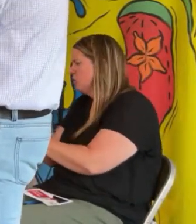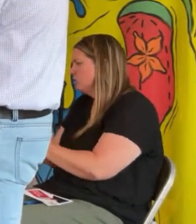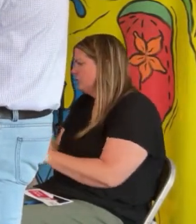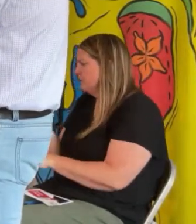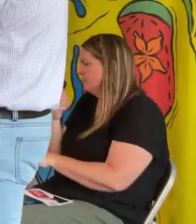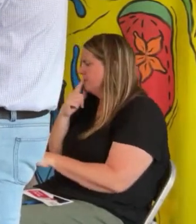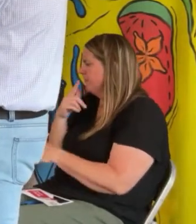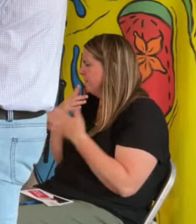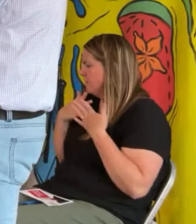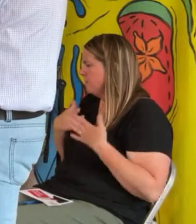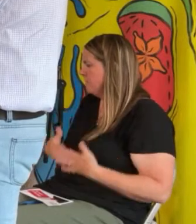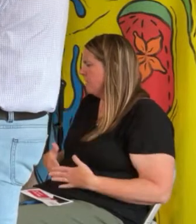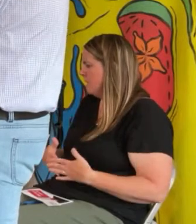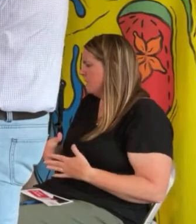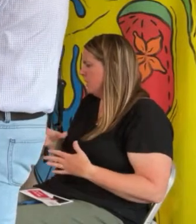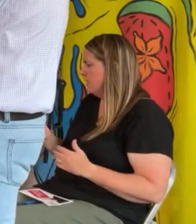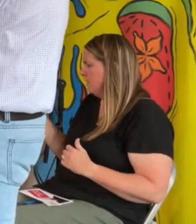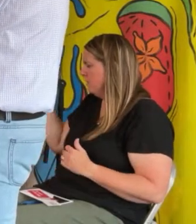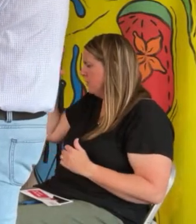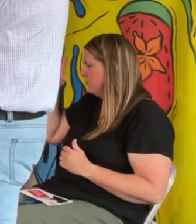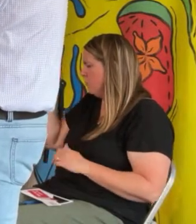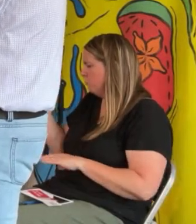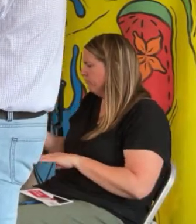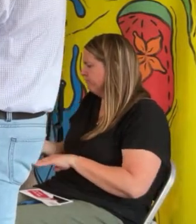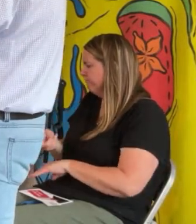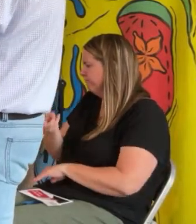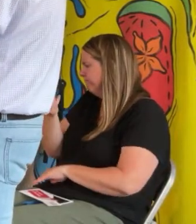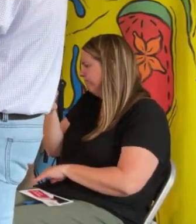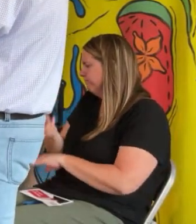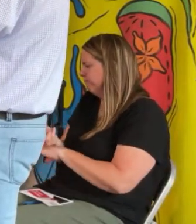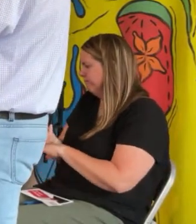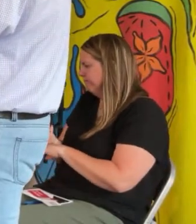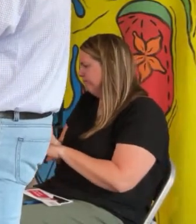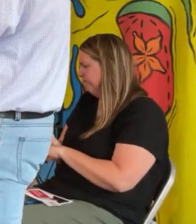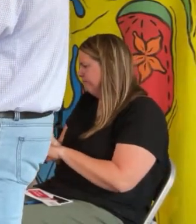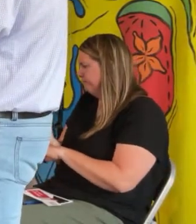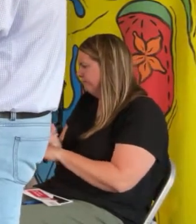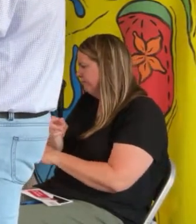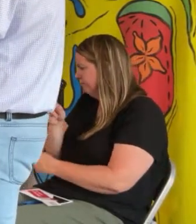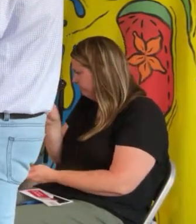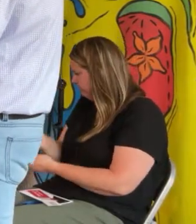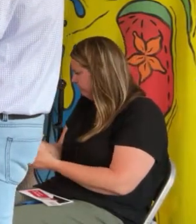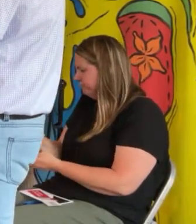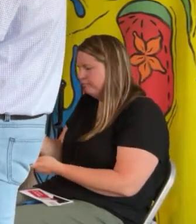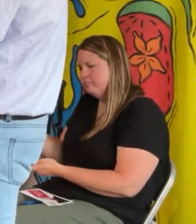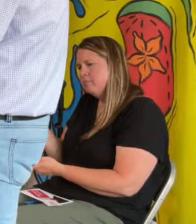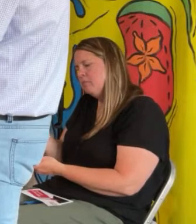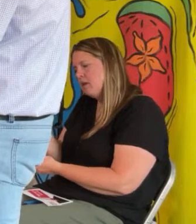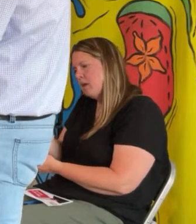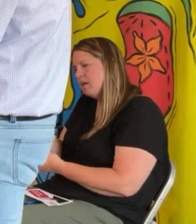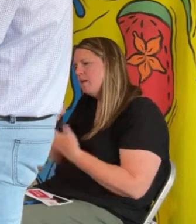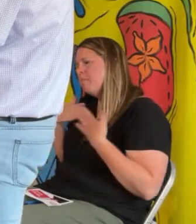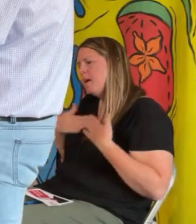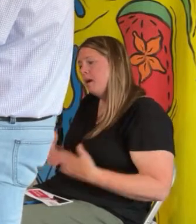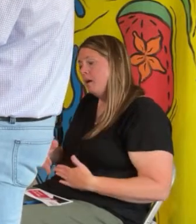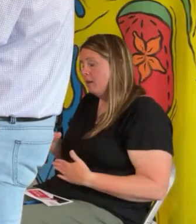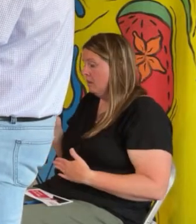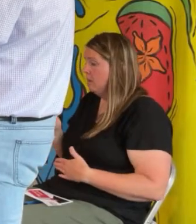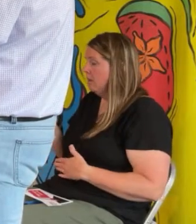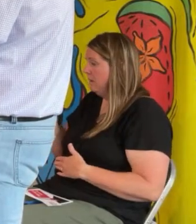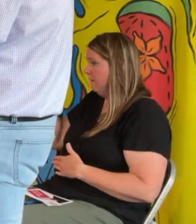of a boy lies on the pavement, exactly like the